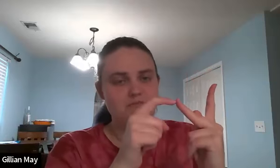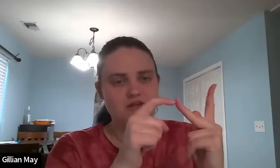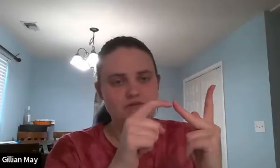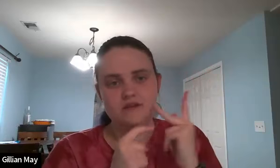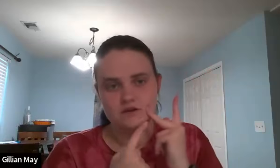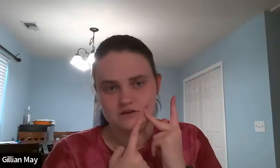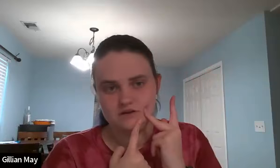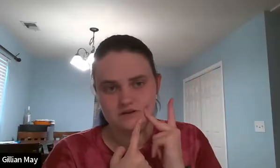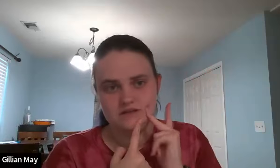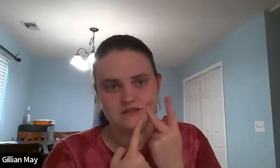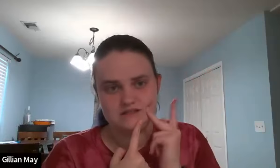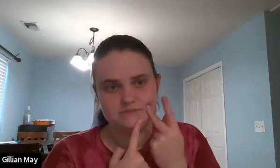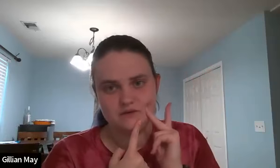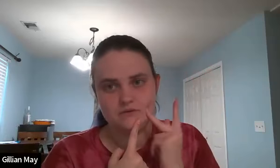middle finger does the pickle.